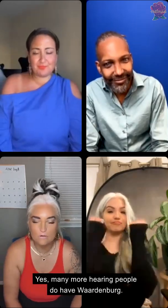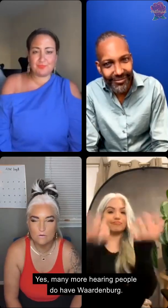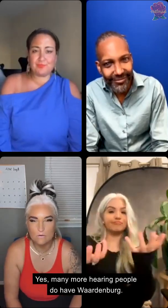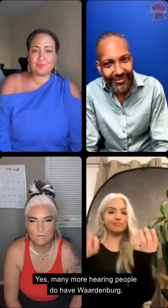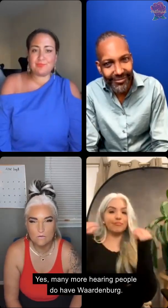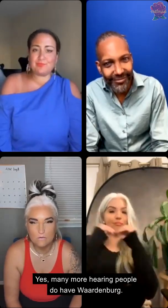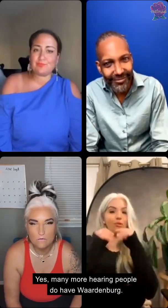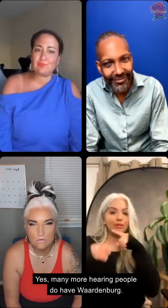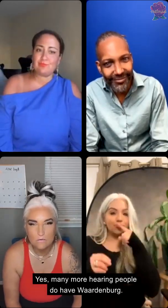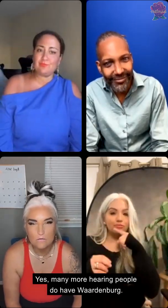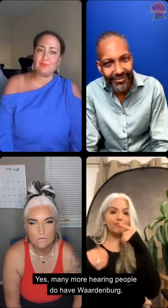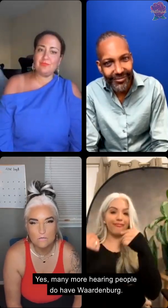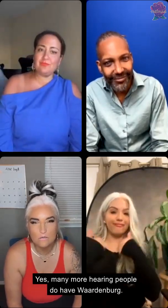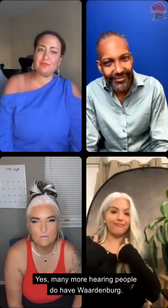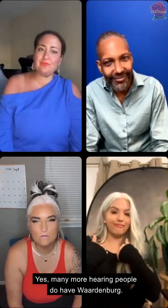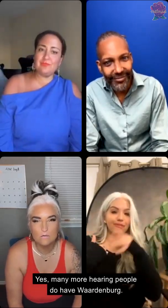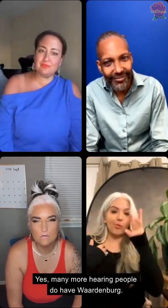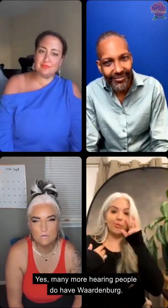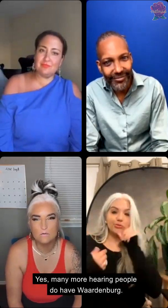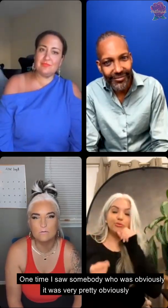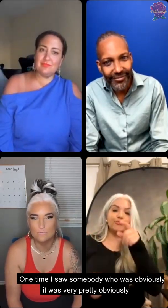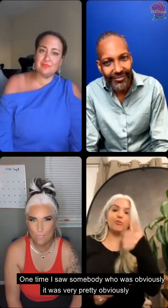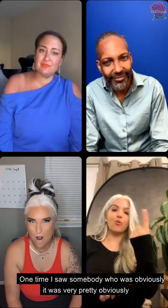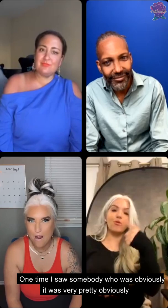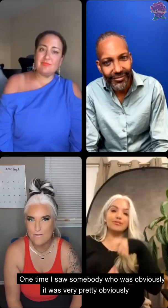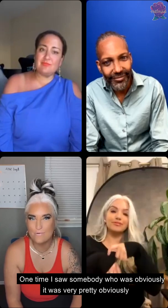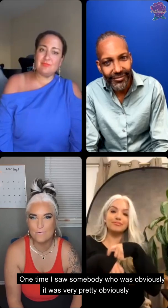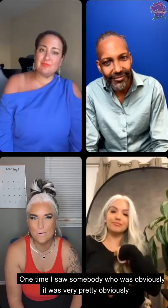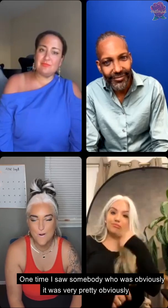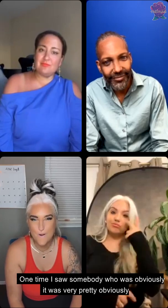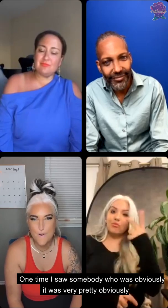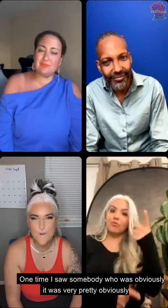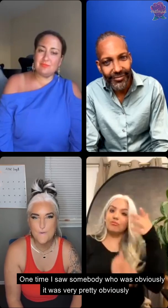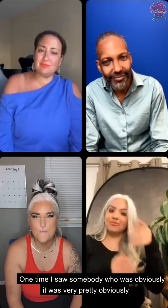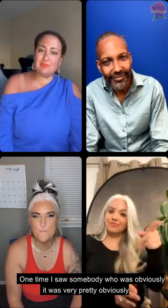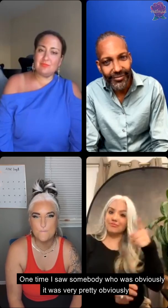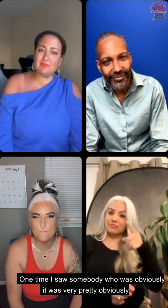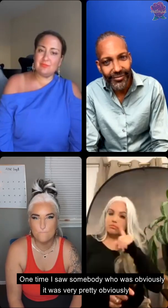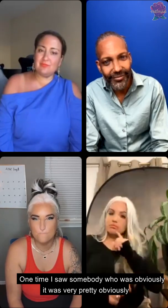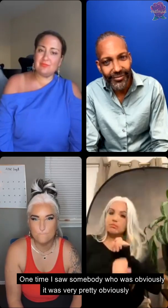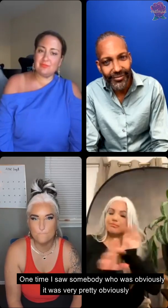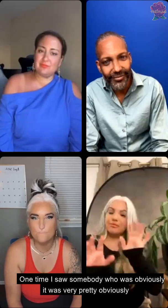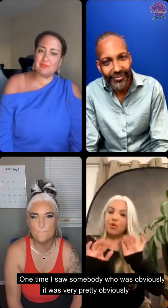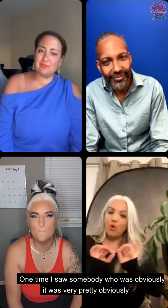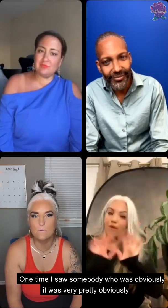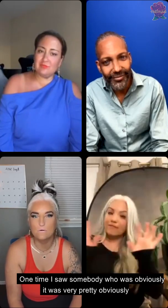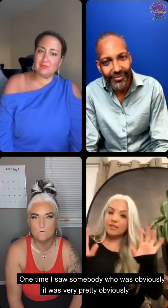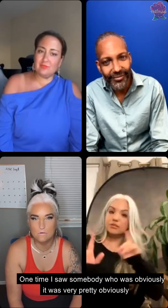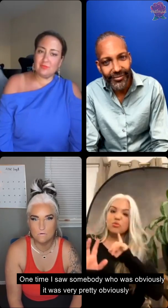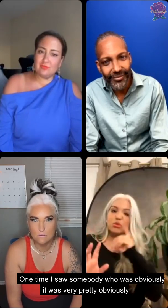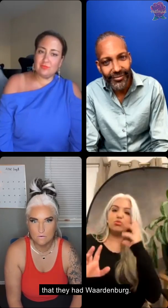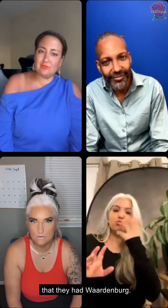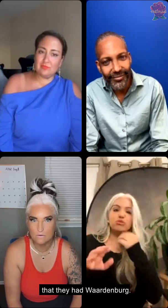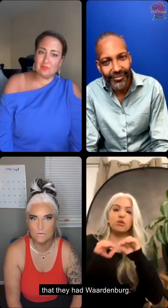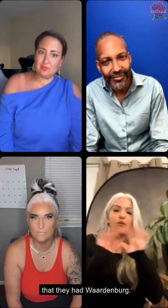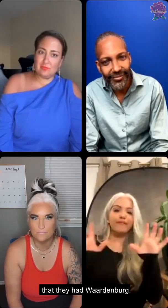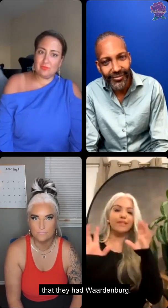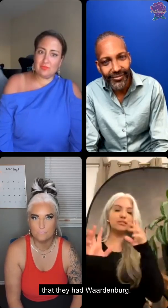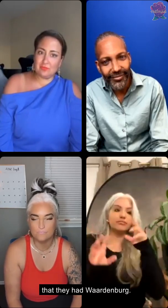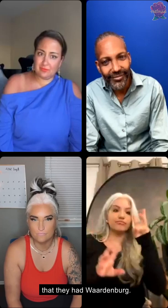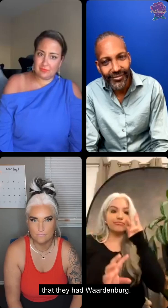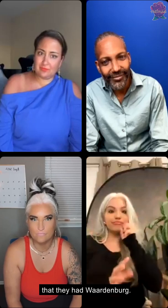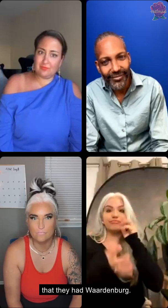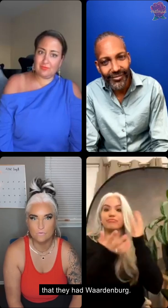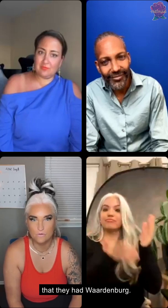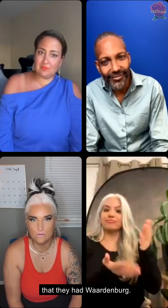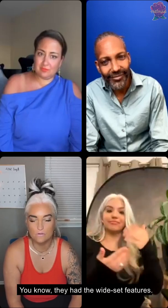Right, yes. Many more hearing people do have Wardenbergs. One time I saw somebody who was it was very pretty obviously